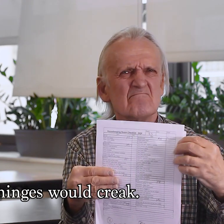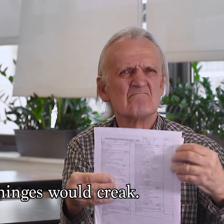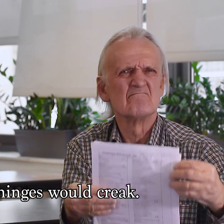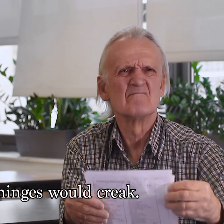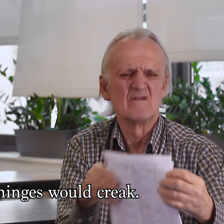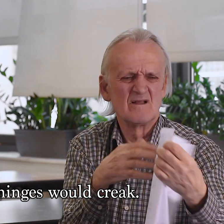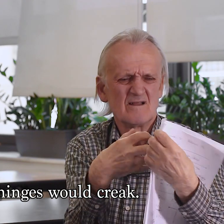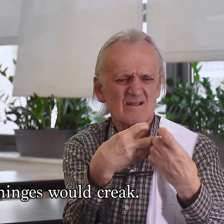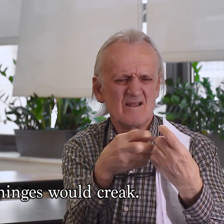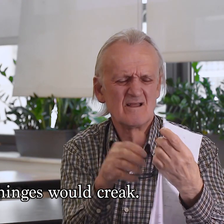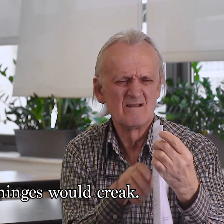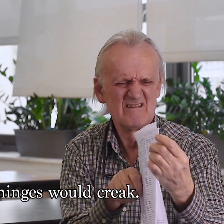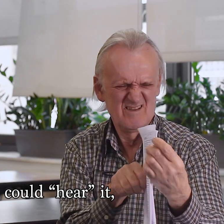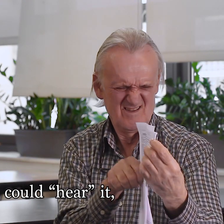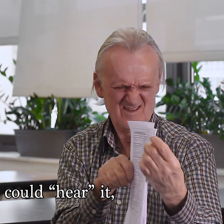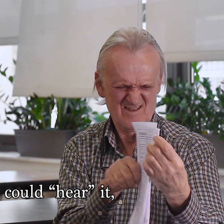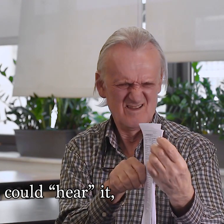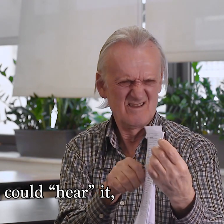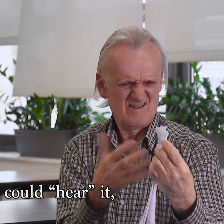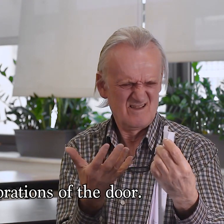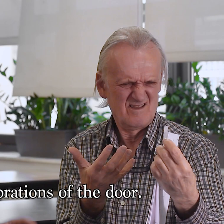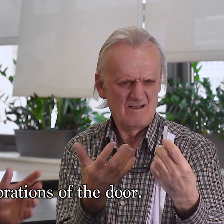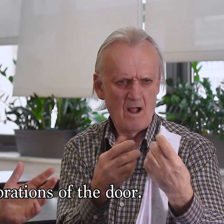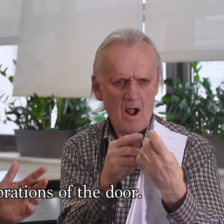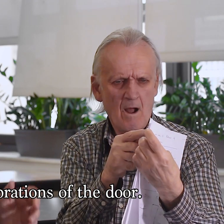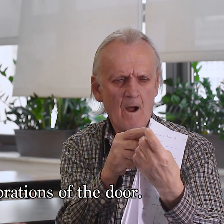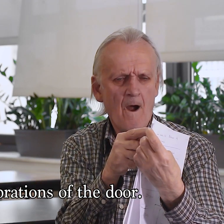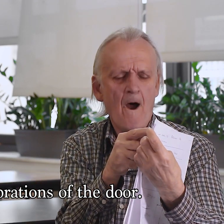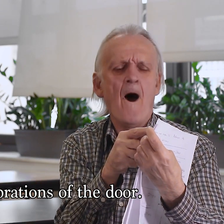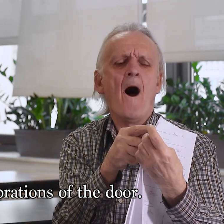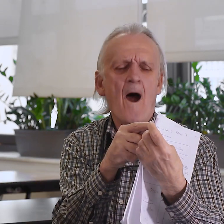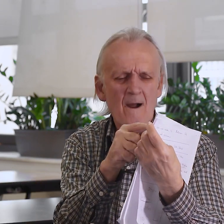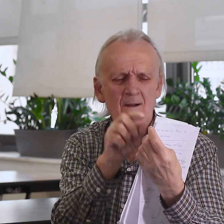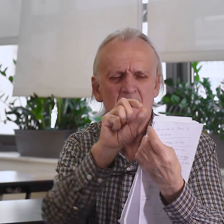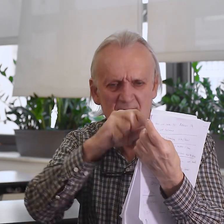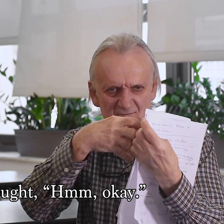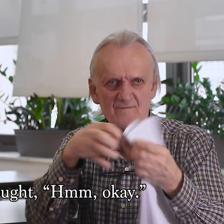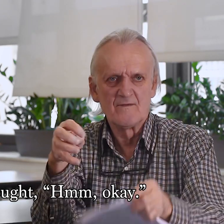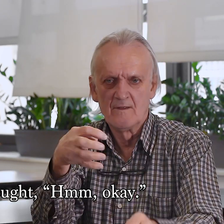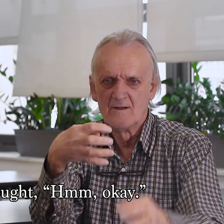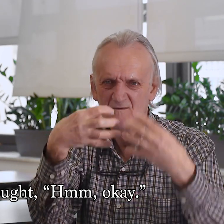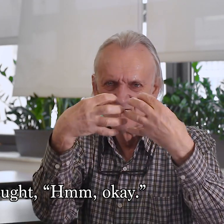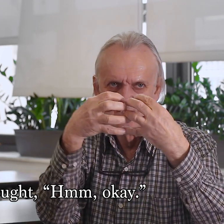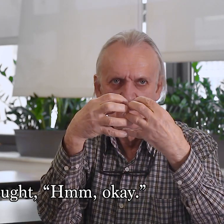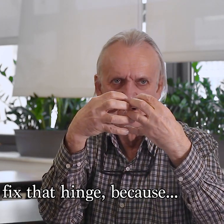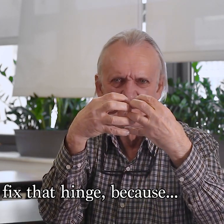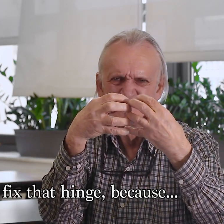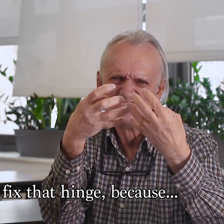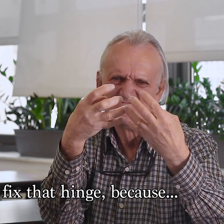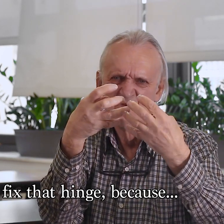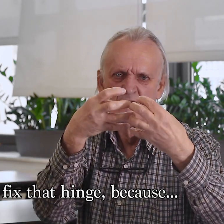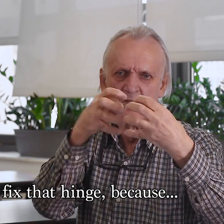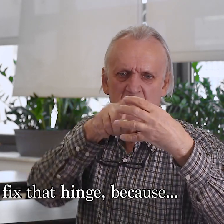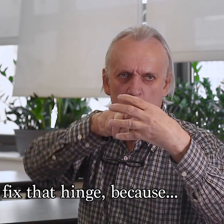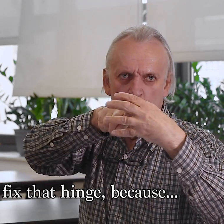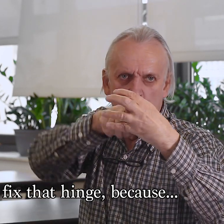hinges would creak, but I could hear it in the vibrations of the door. And I thought, okay, so I just got to fix that hinge,